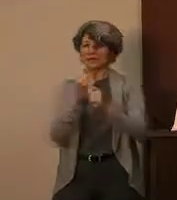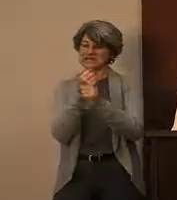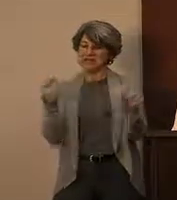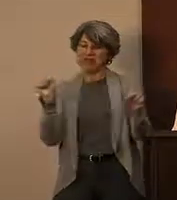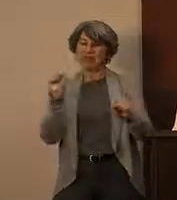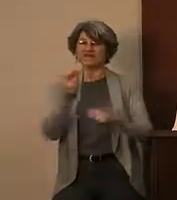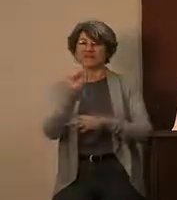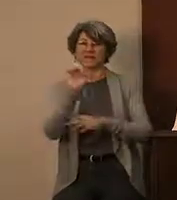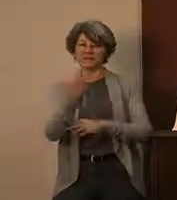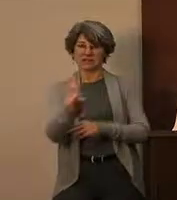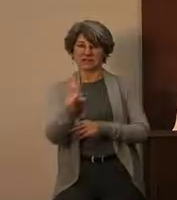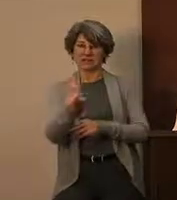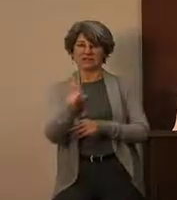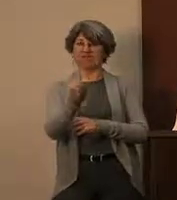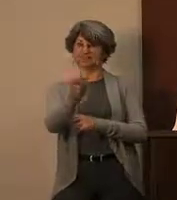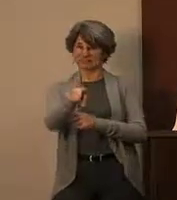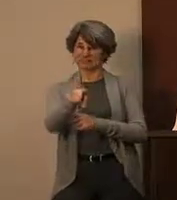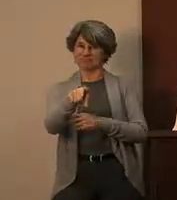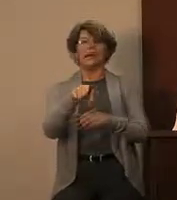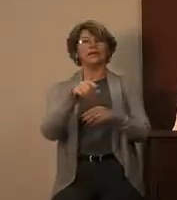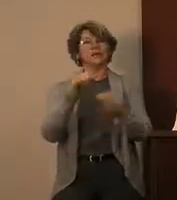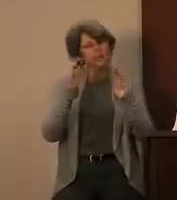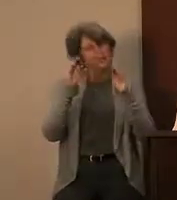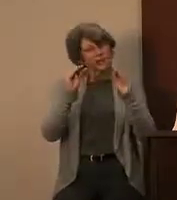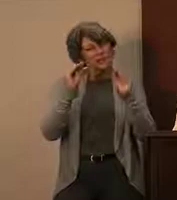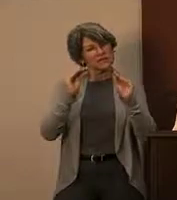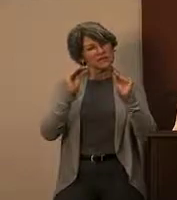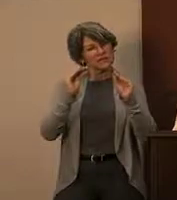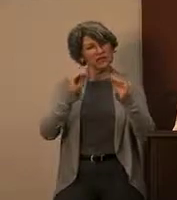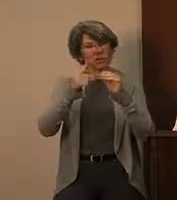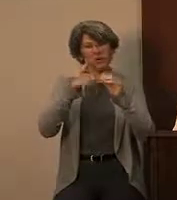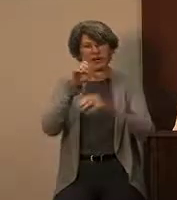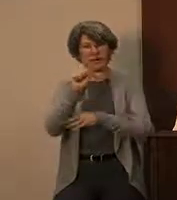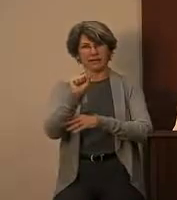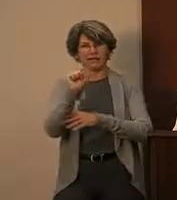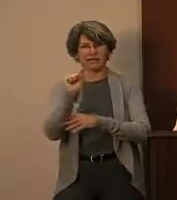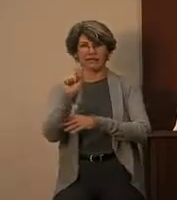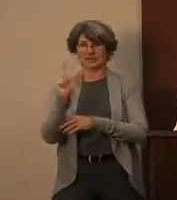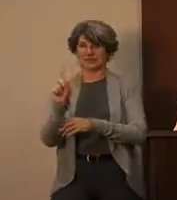sex practices, and we need to teach them and educate them about STDs.